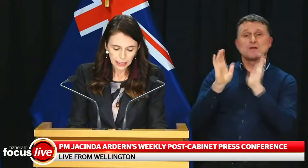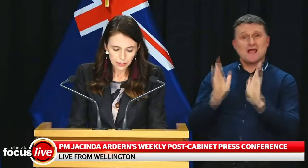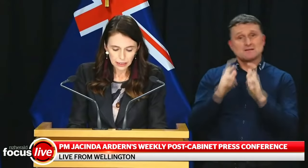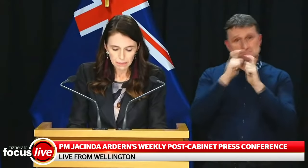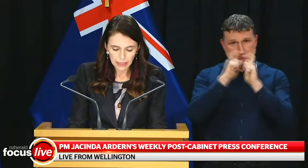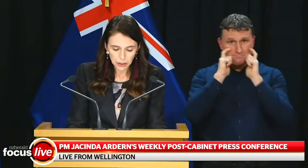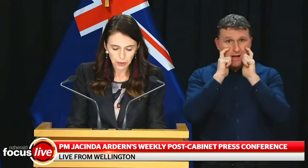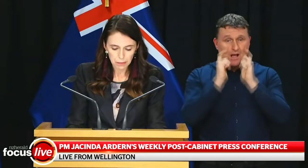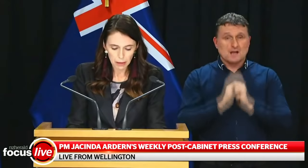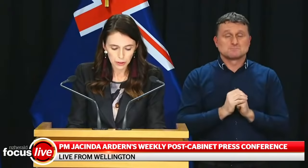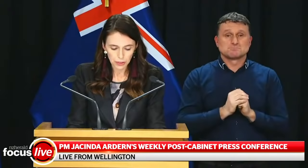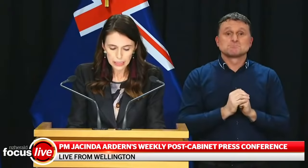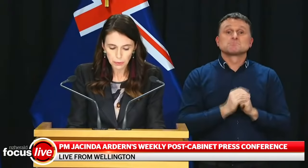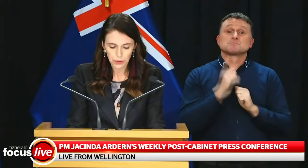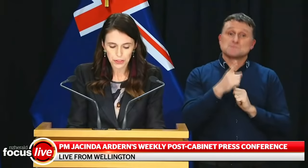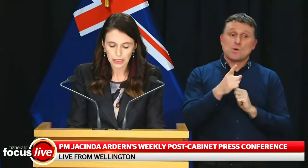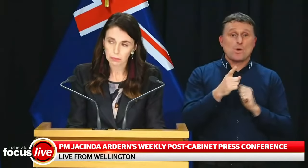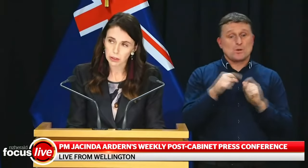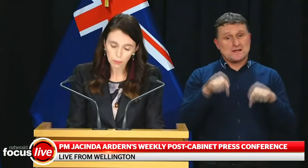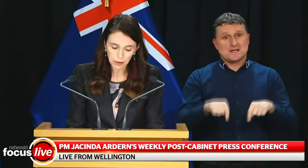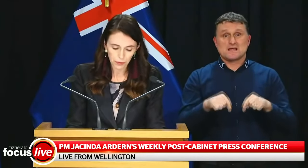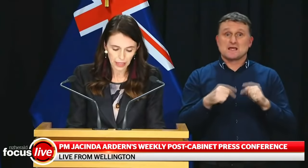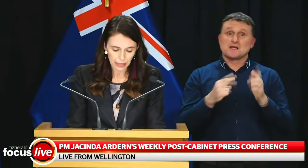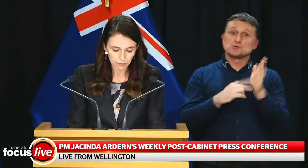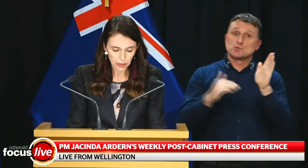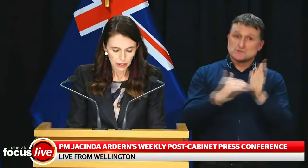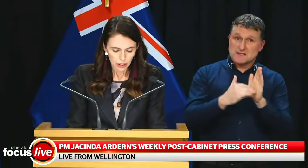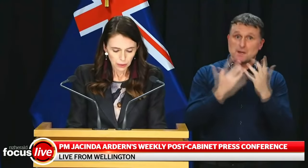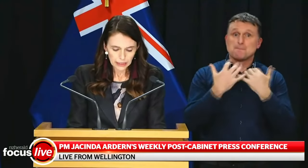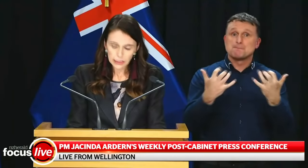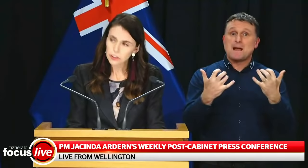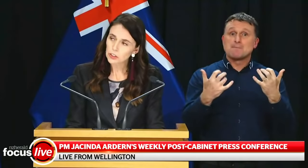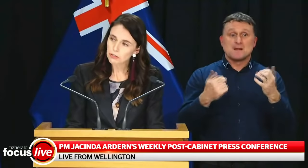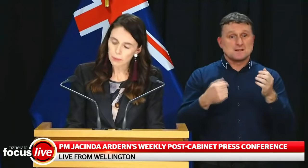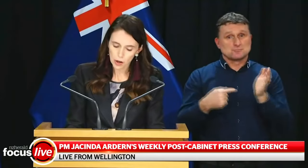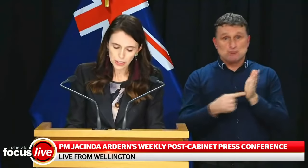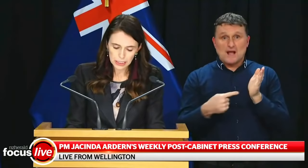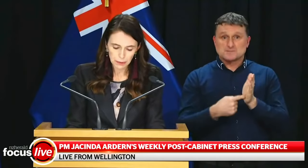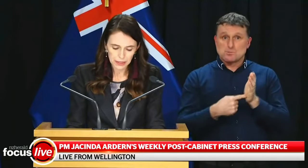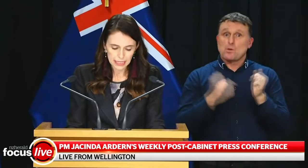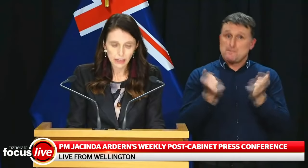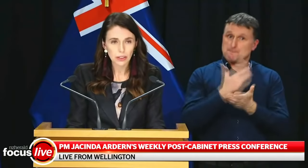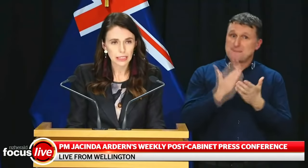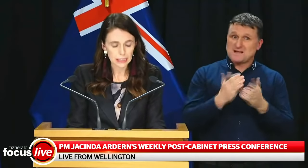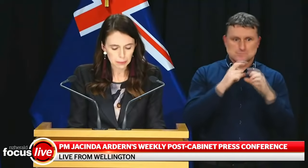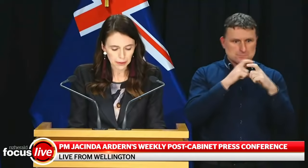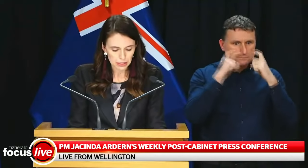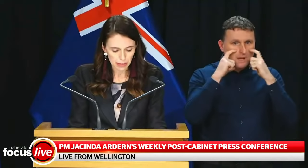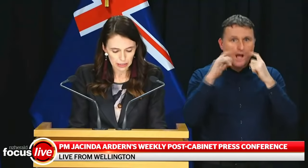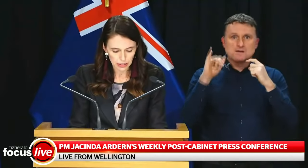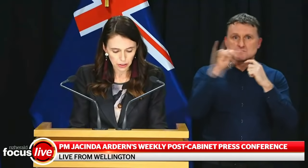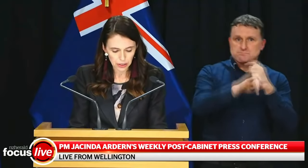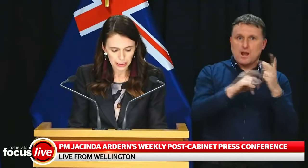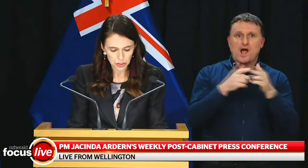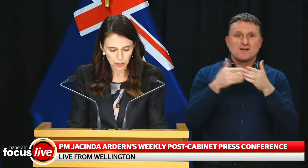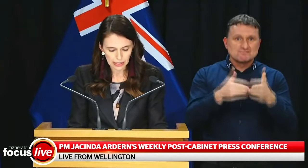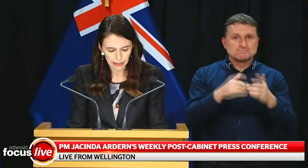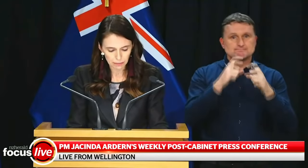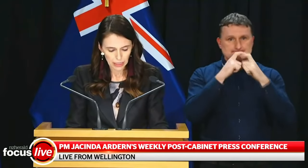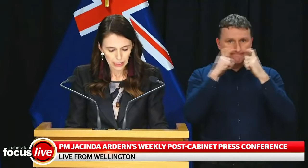coverings are currently mandatory in public transport in New Zealand, but not beyond that. We continue to learn from our own experience and look at the experience of others,